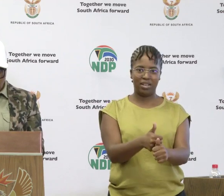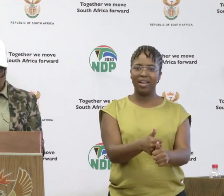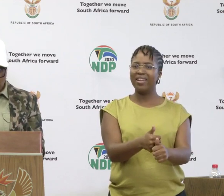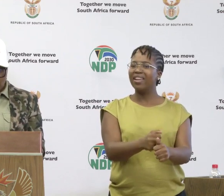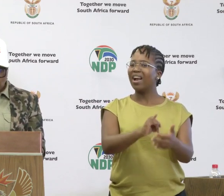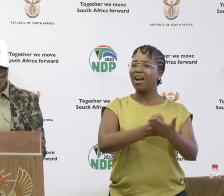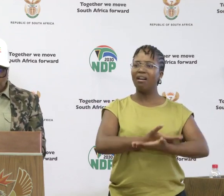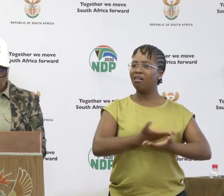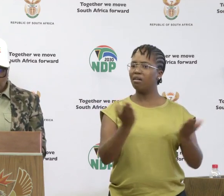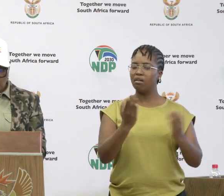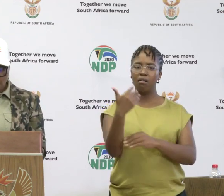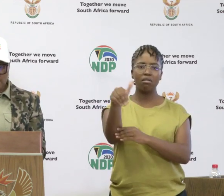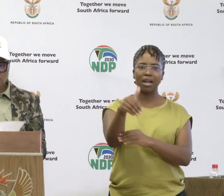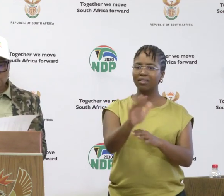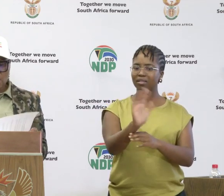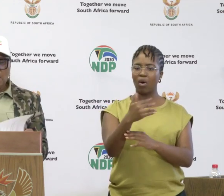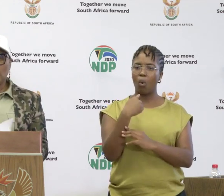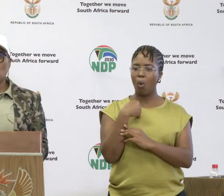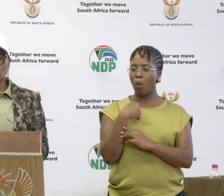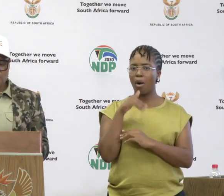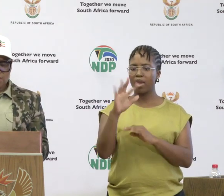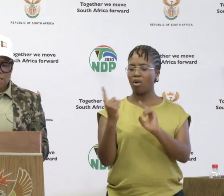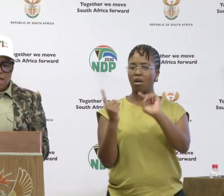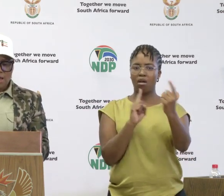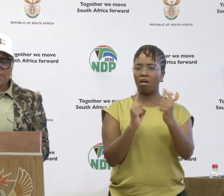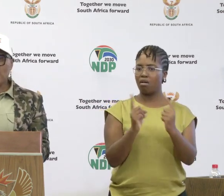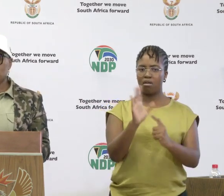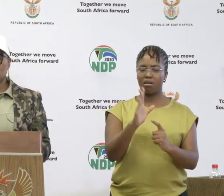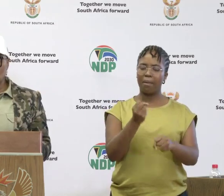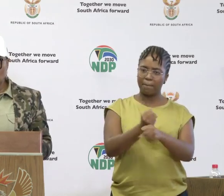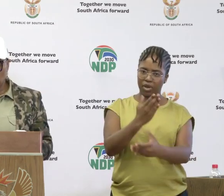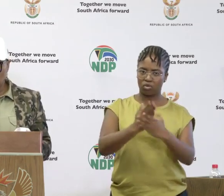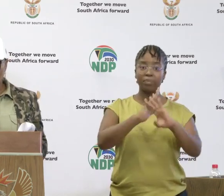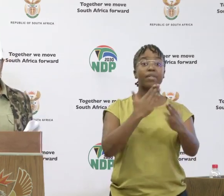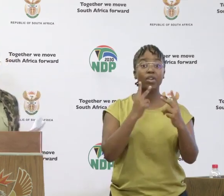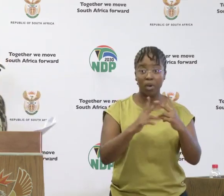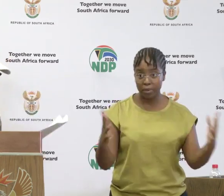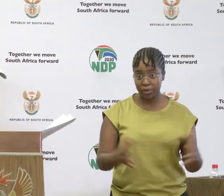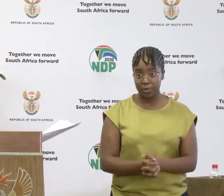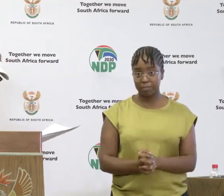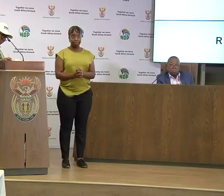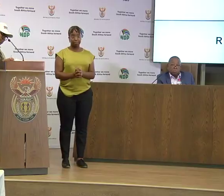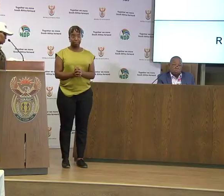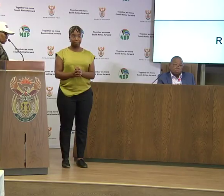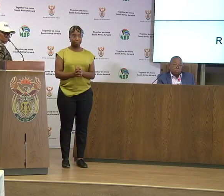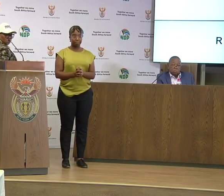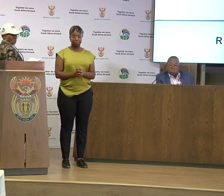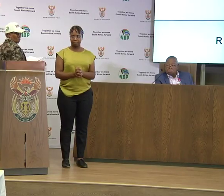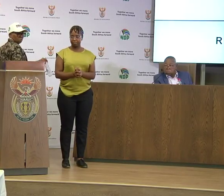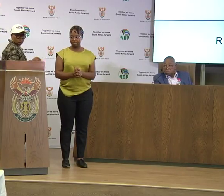themselves and others to possible infection of this virus. Thank you very much.